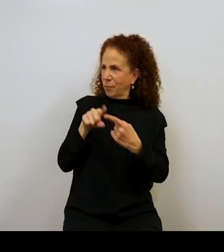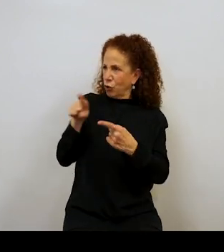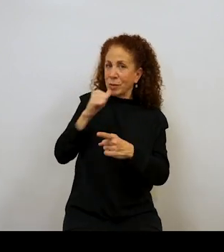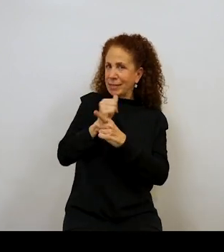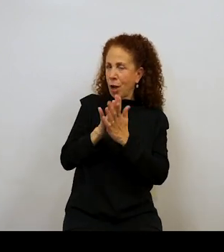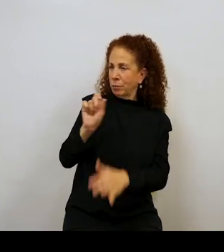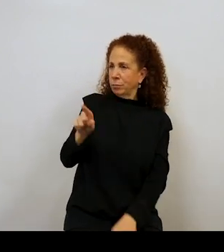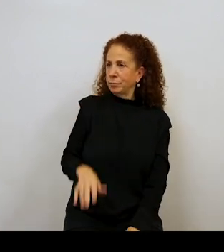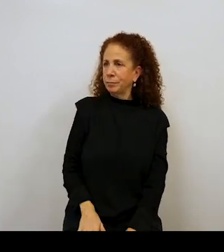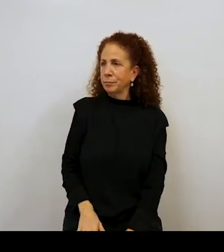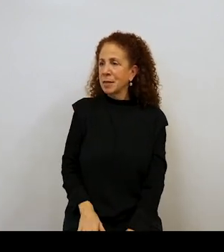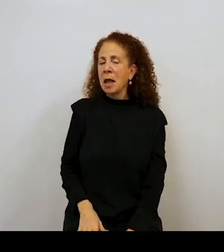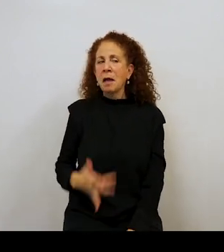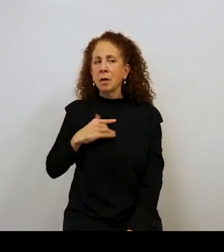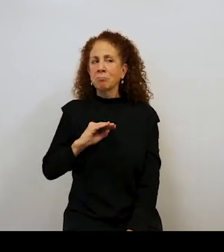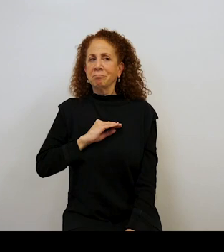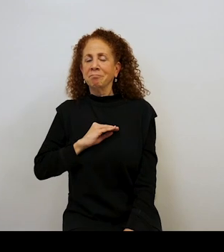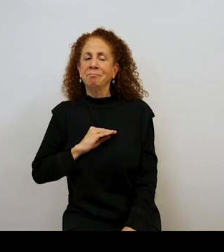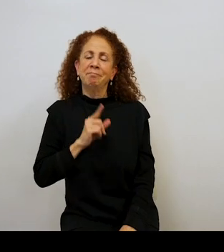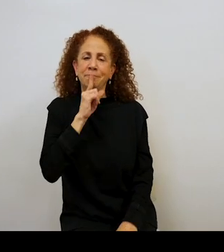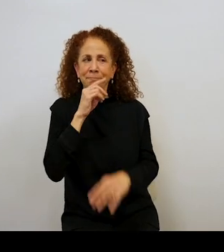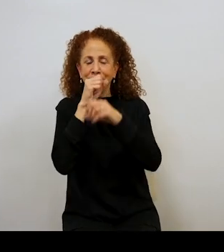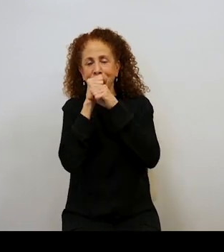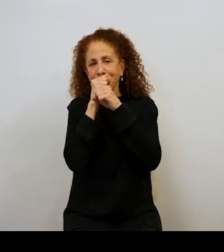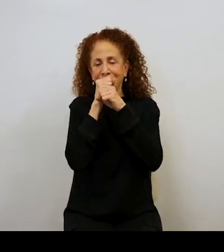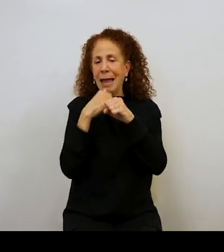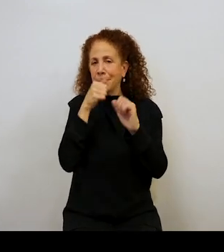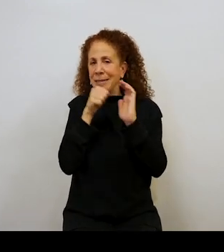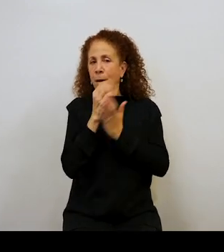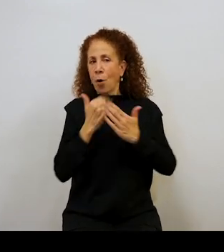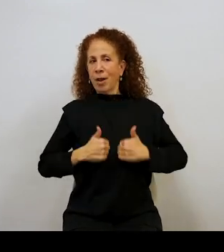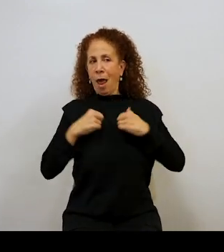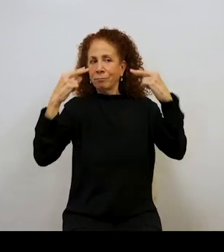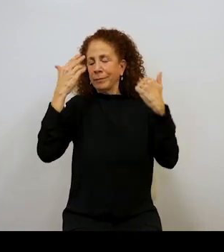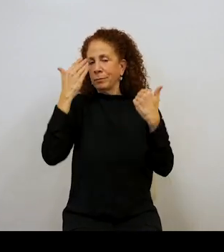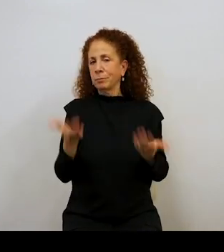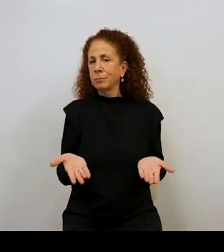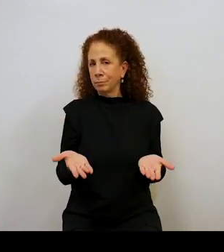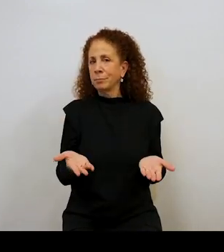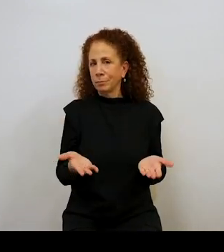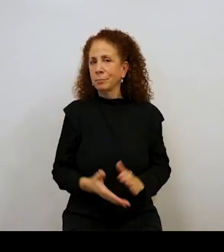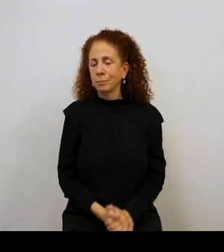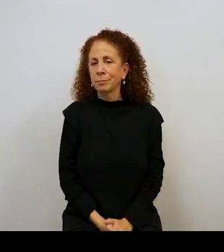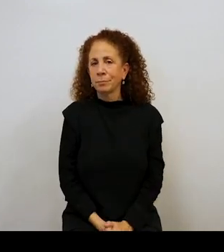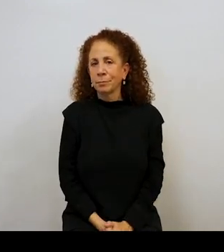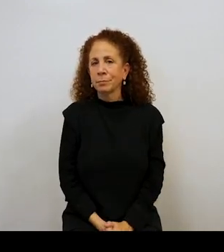said. And he had the satisfaction of having a hidden corner of his life that his sisters didn't know about. Thank